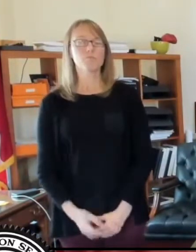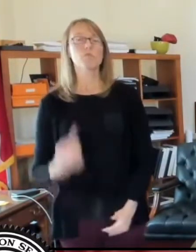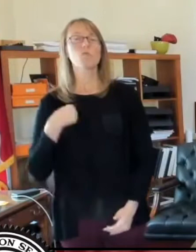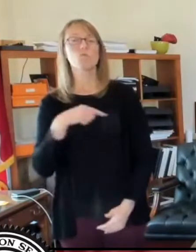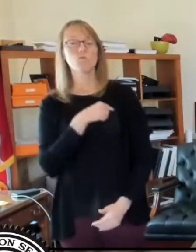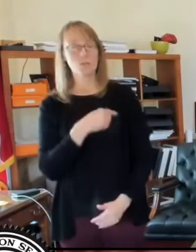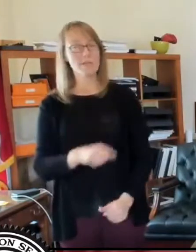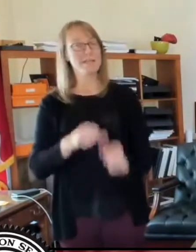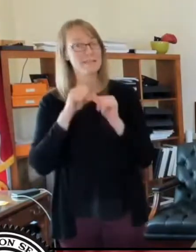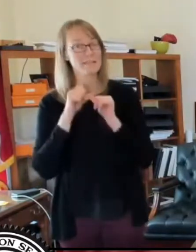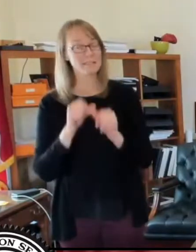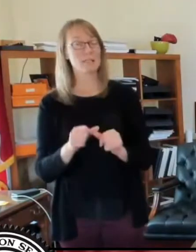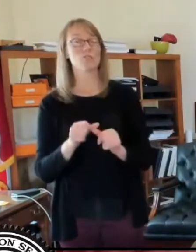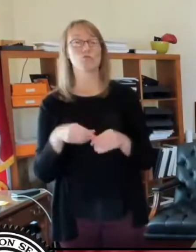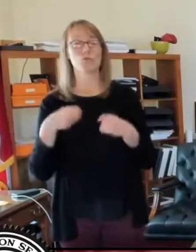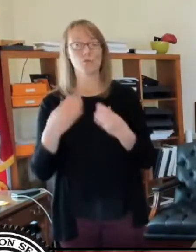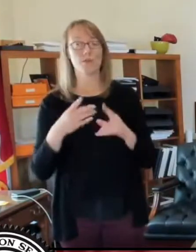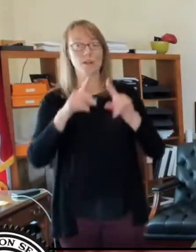Testing, of course,